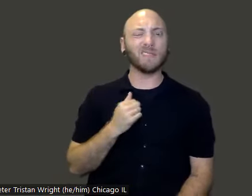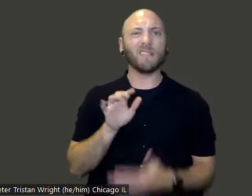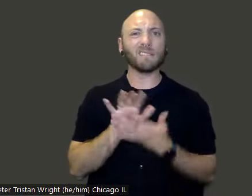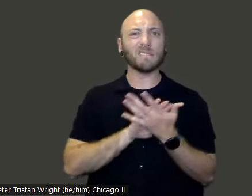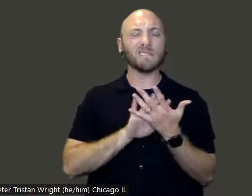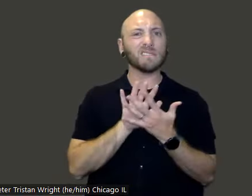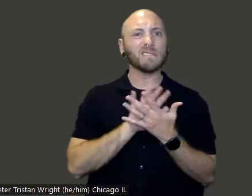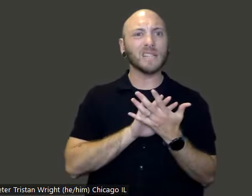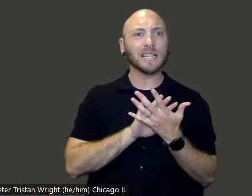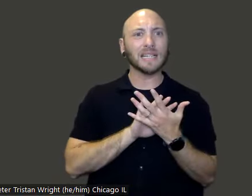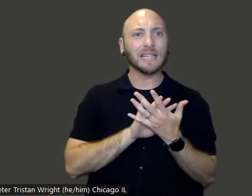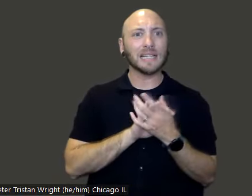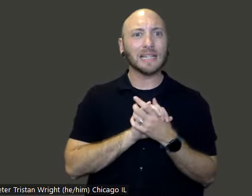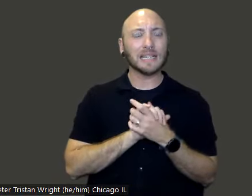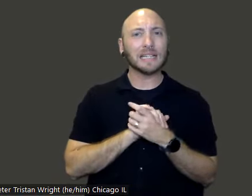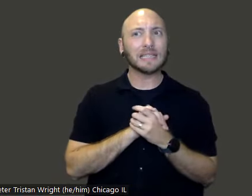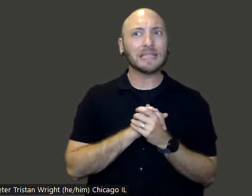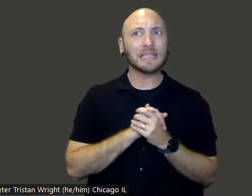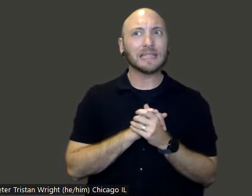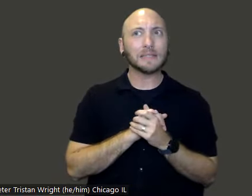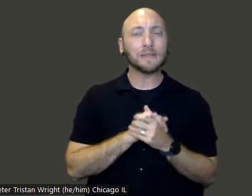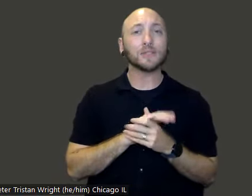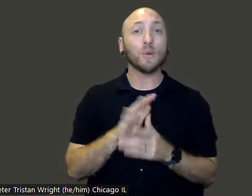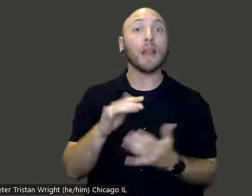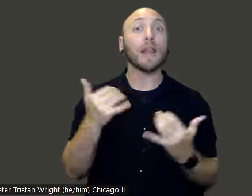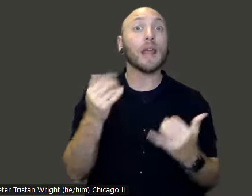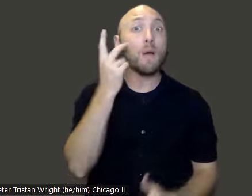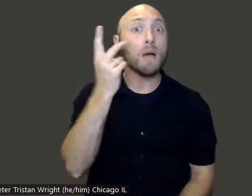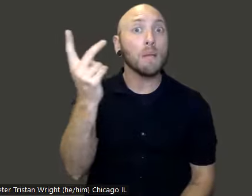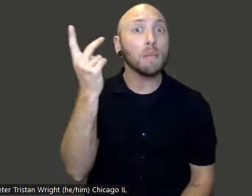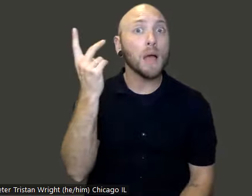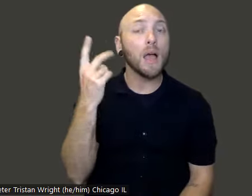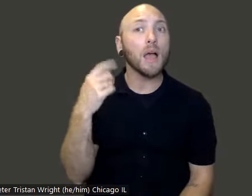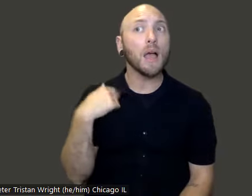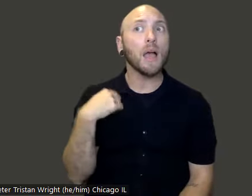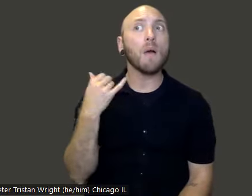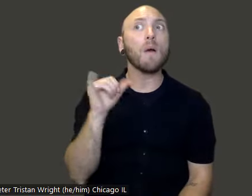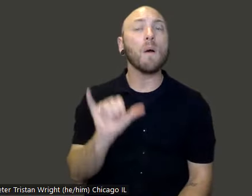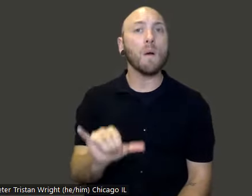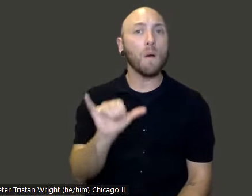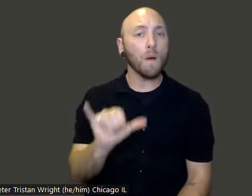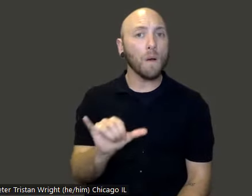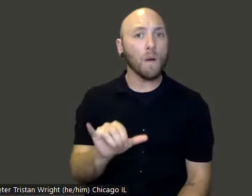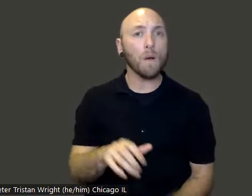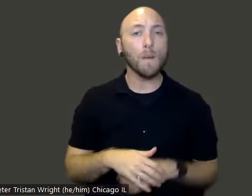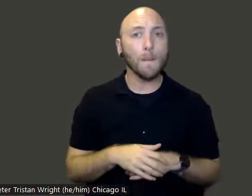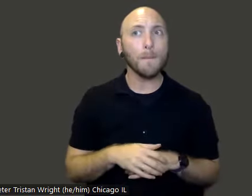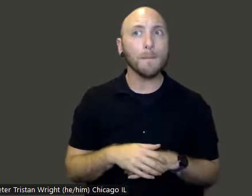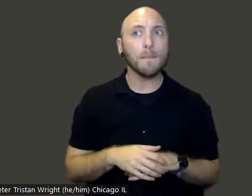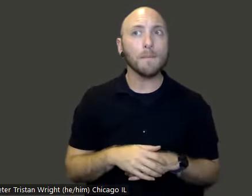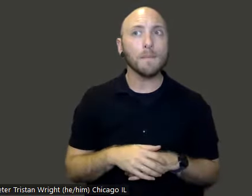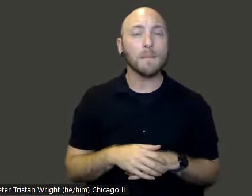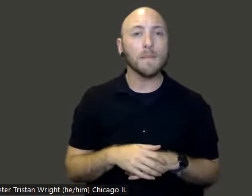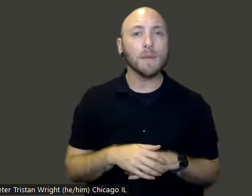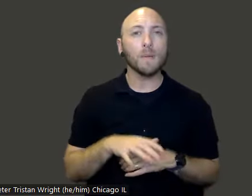also understand why what happened to me when I was younger happened to me, because of the